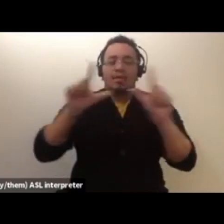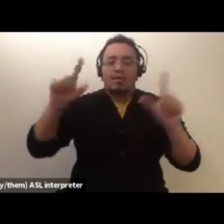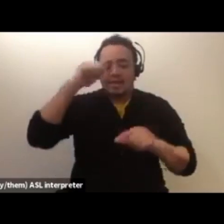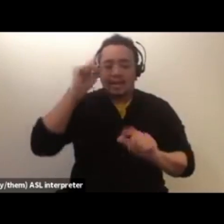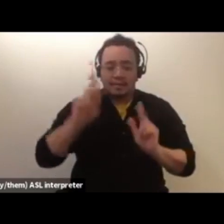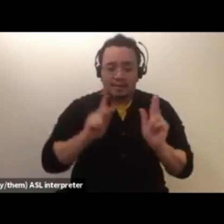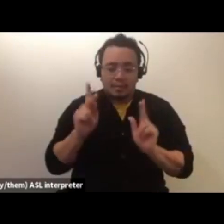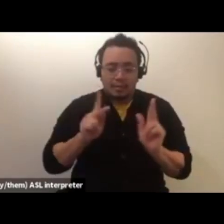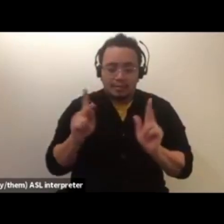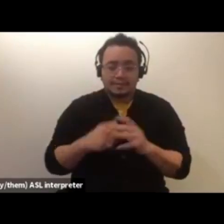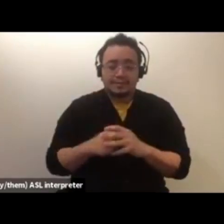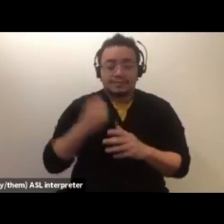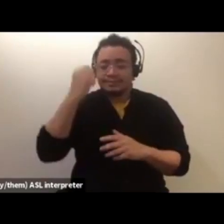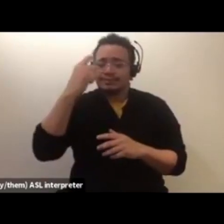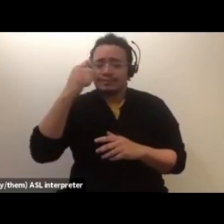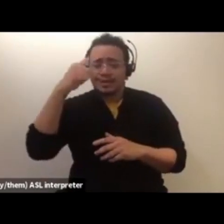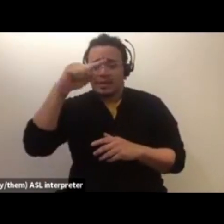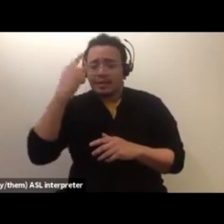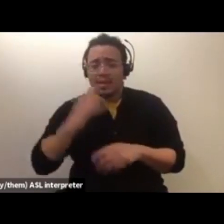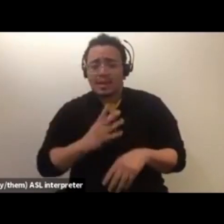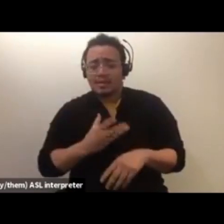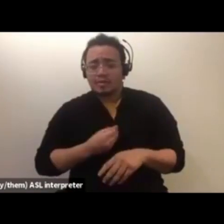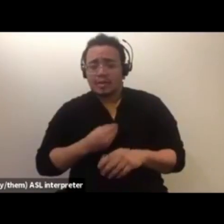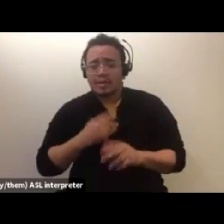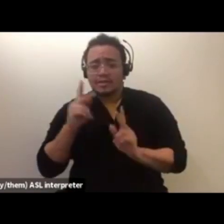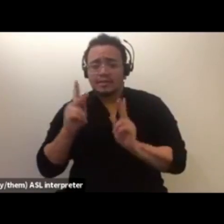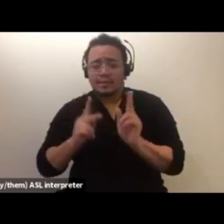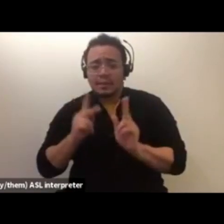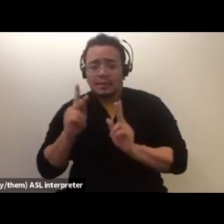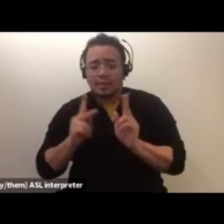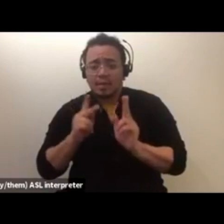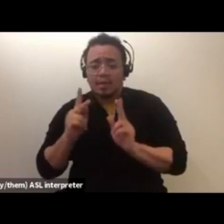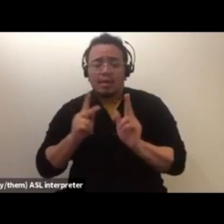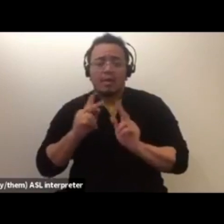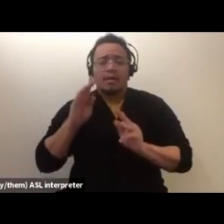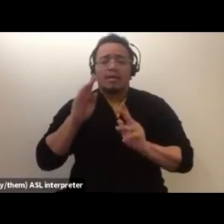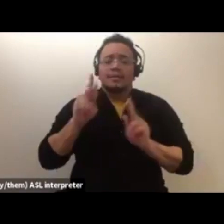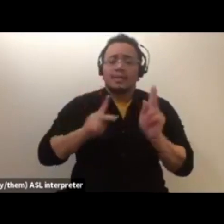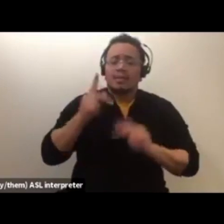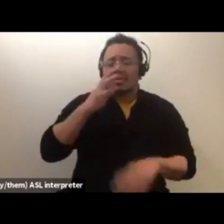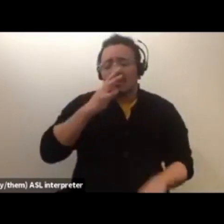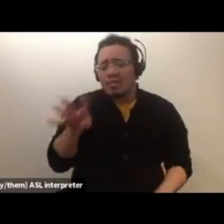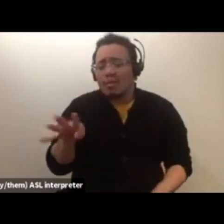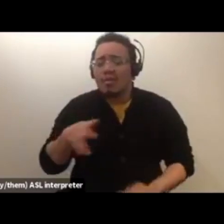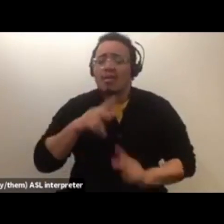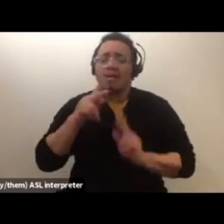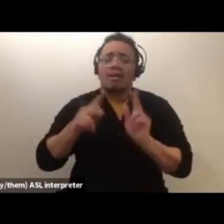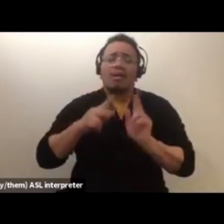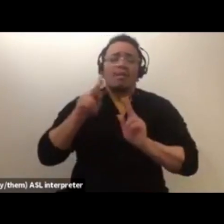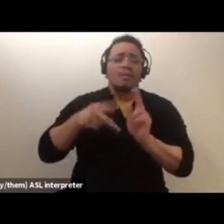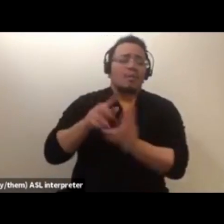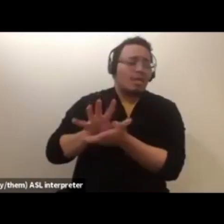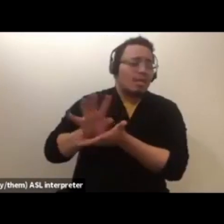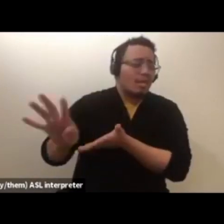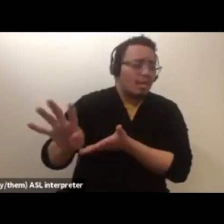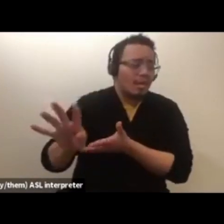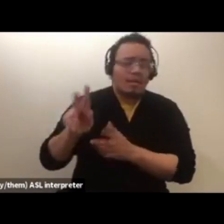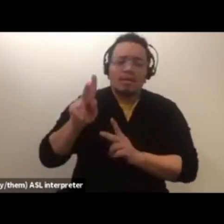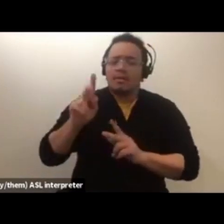trans lives won't generate as many tears, as many cries of outrage, as many shows of